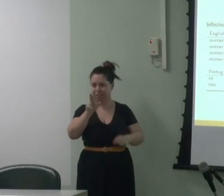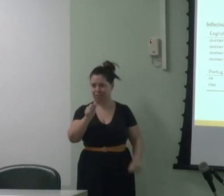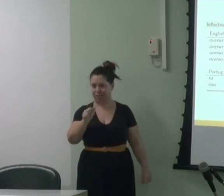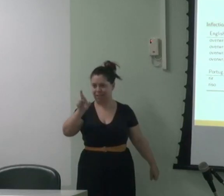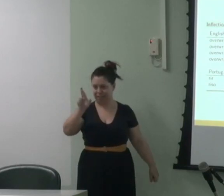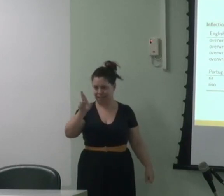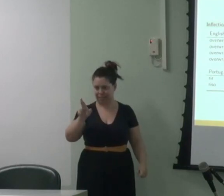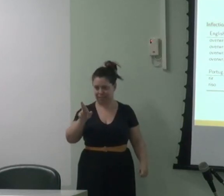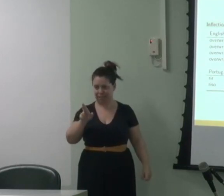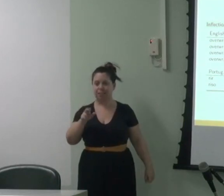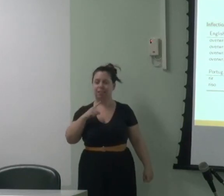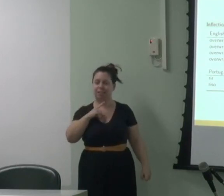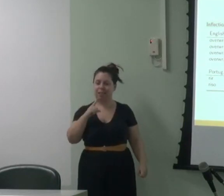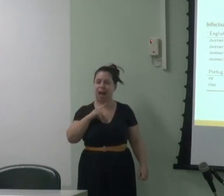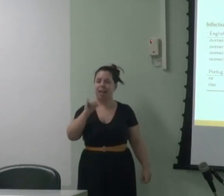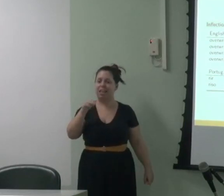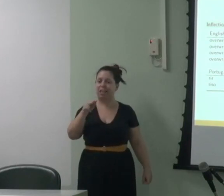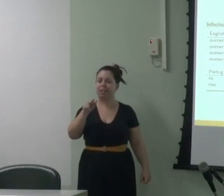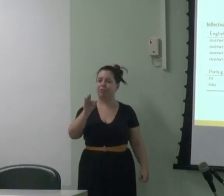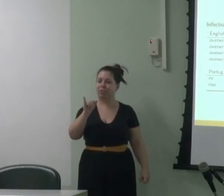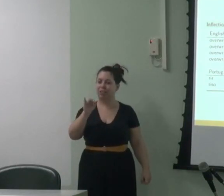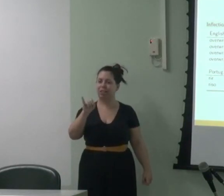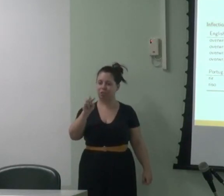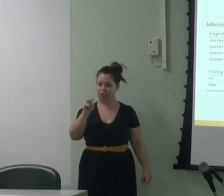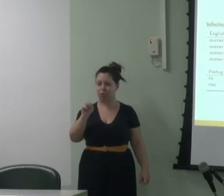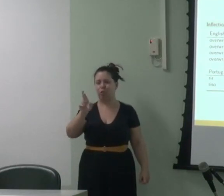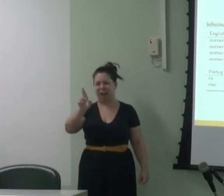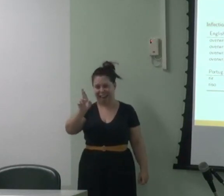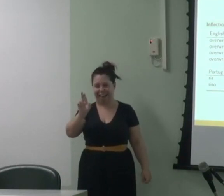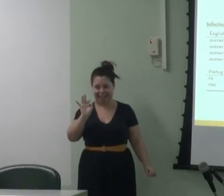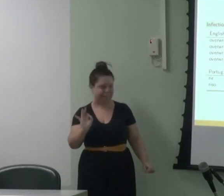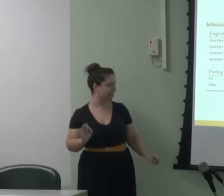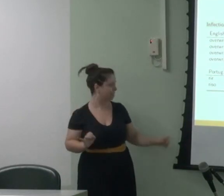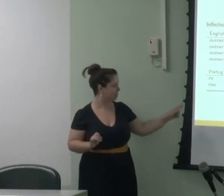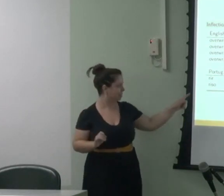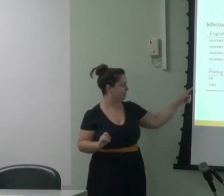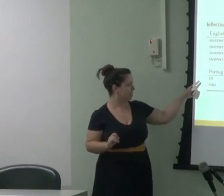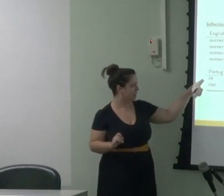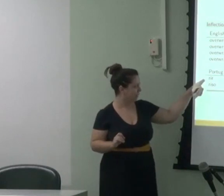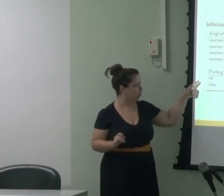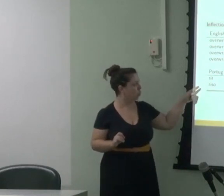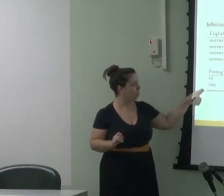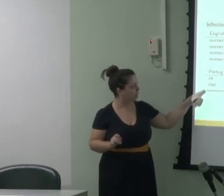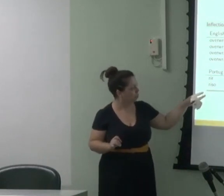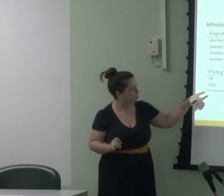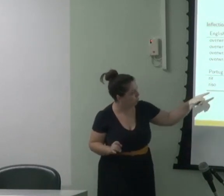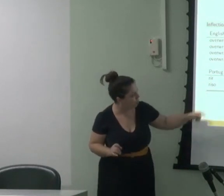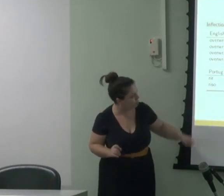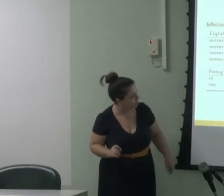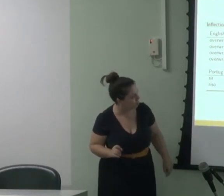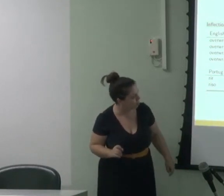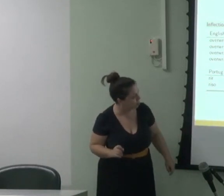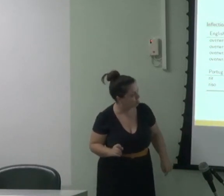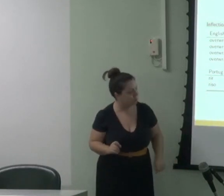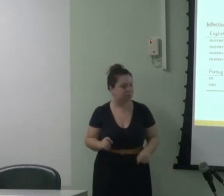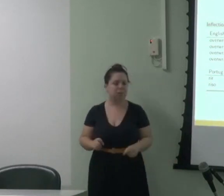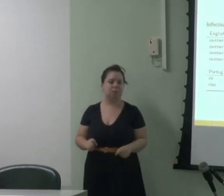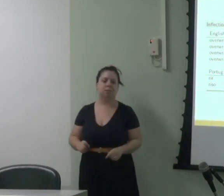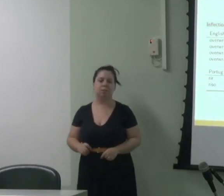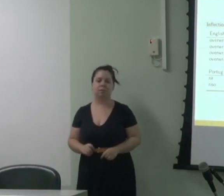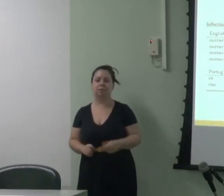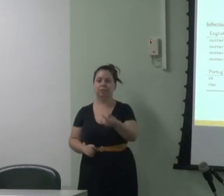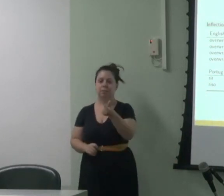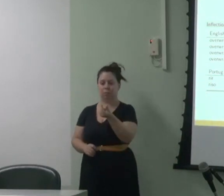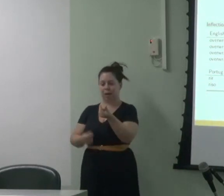and what follows is the string which is assumed to be the